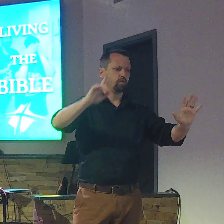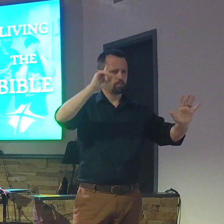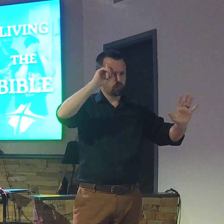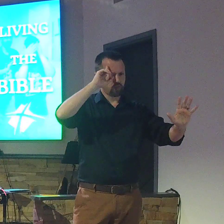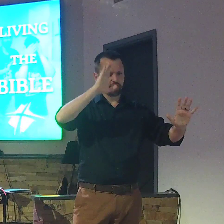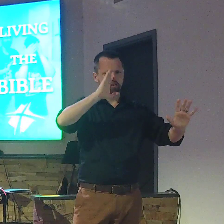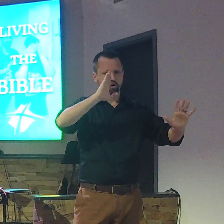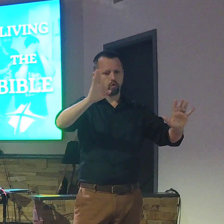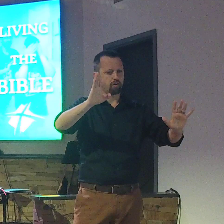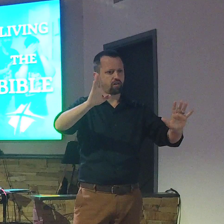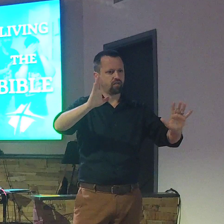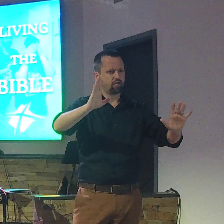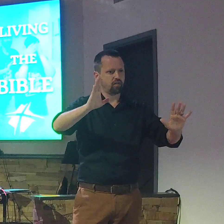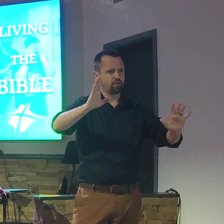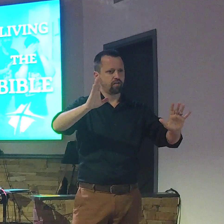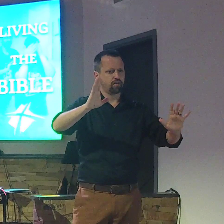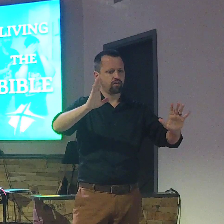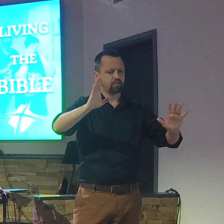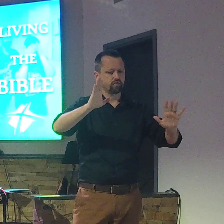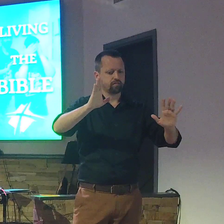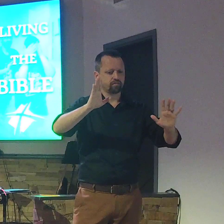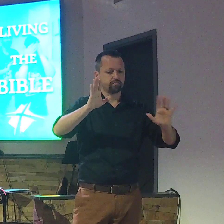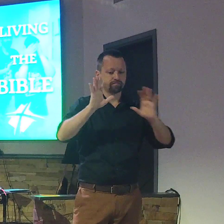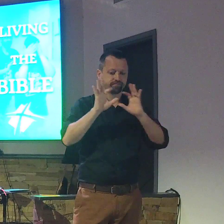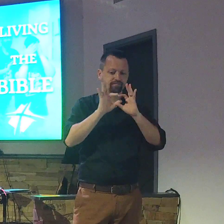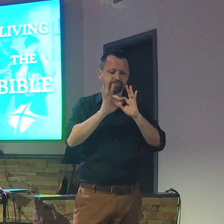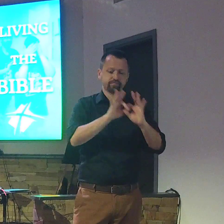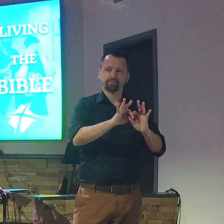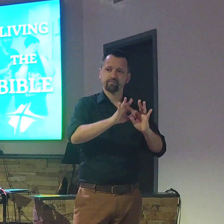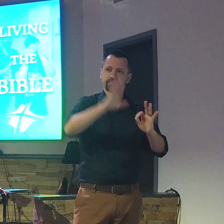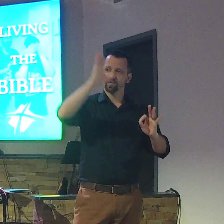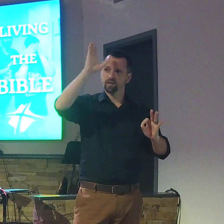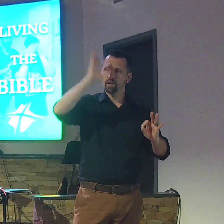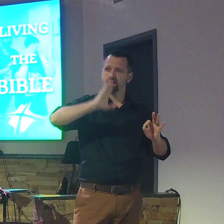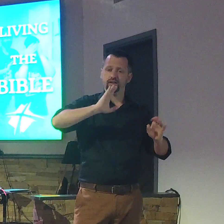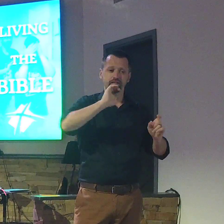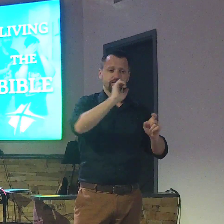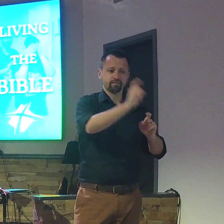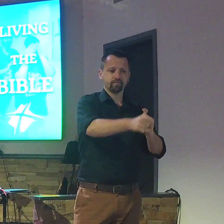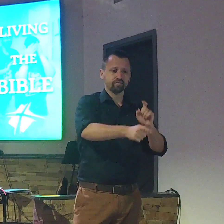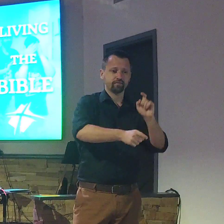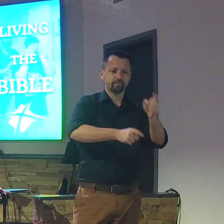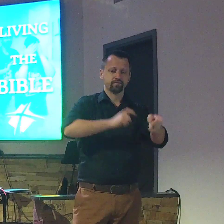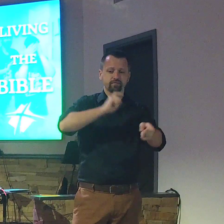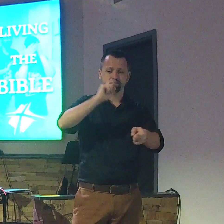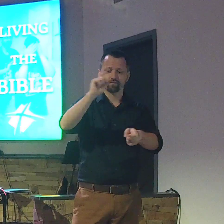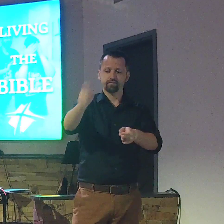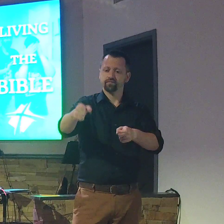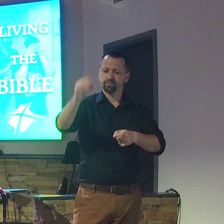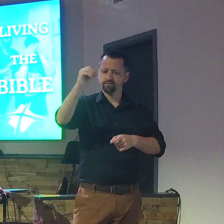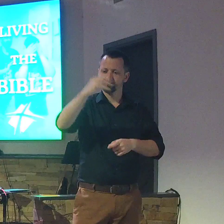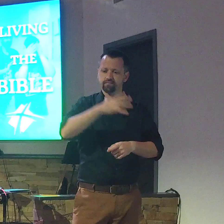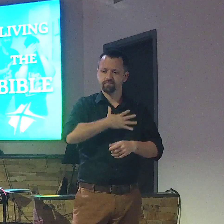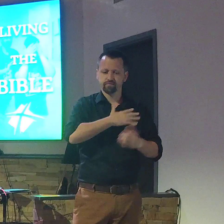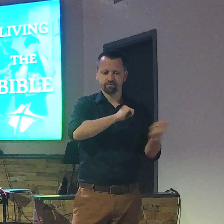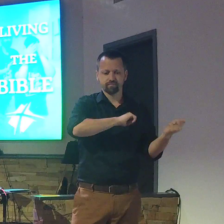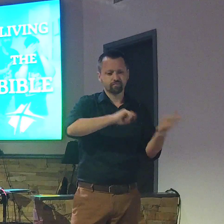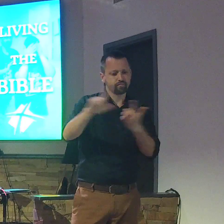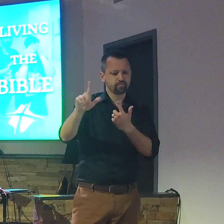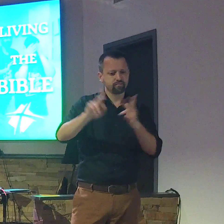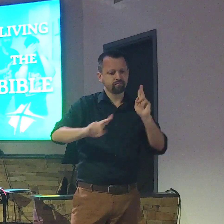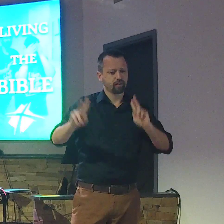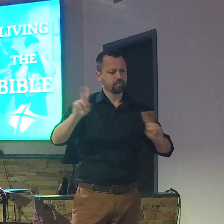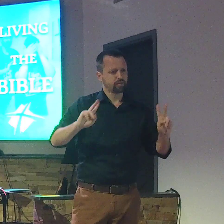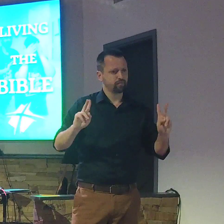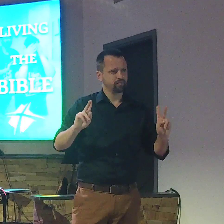soberly, accordingly as God hath dealt to every man the measure of grace. You